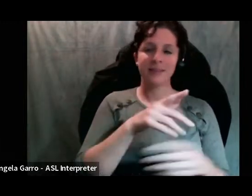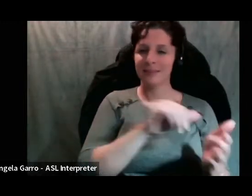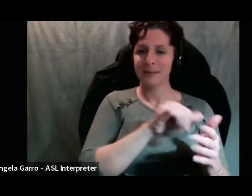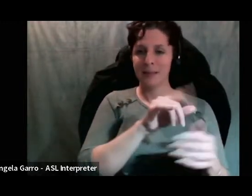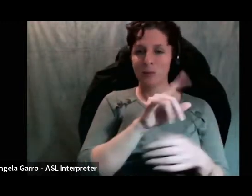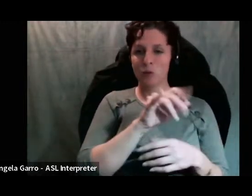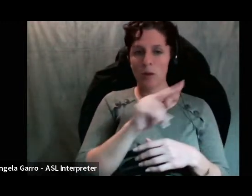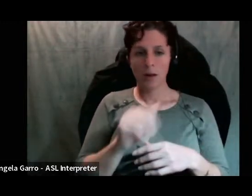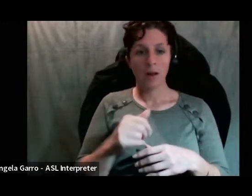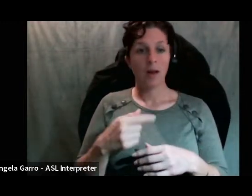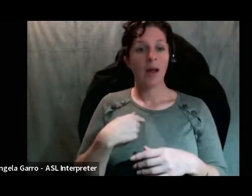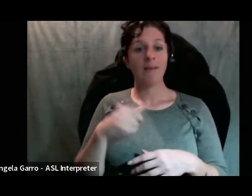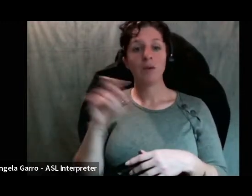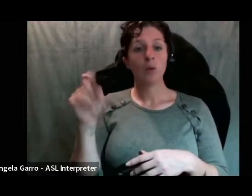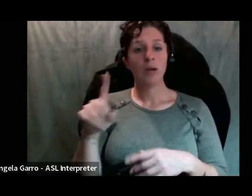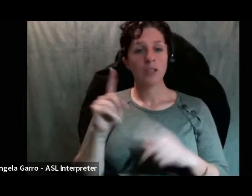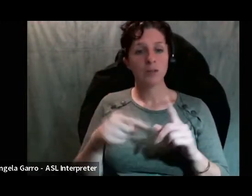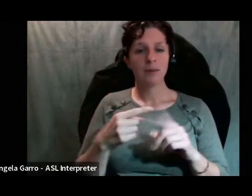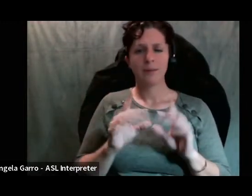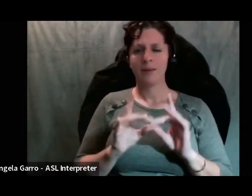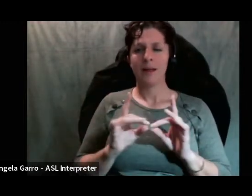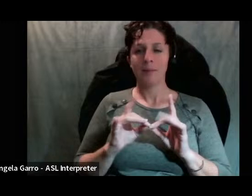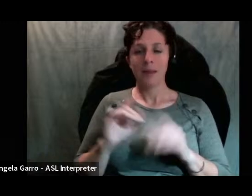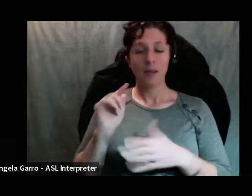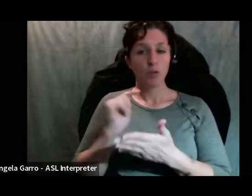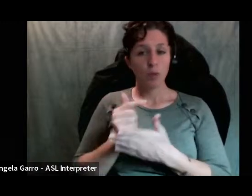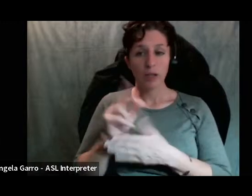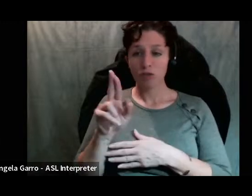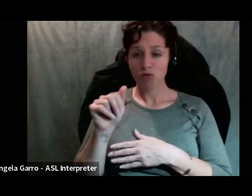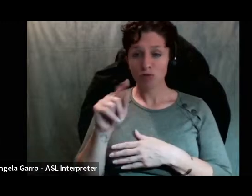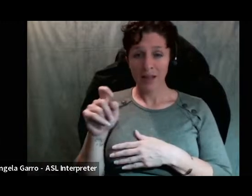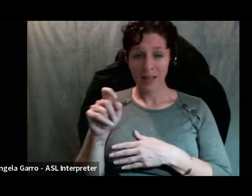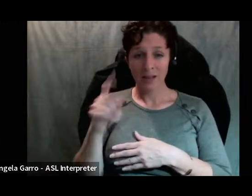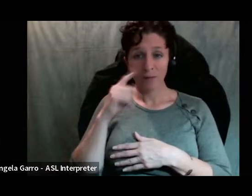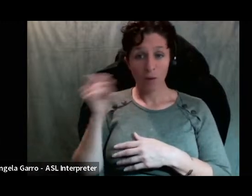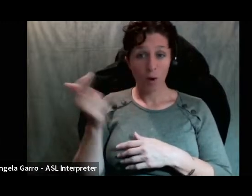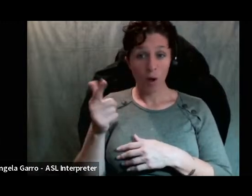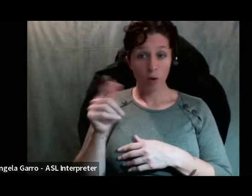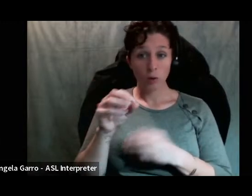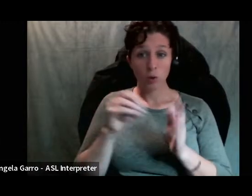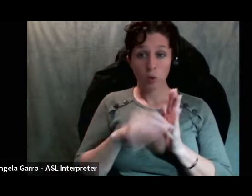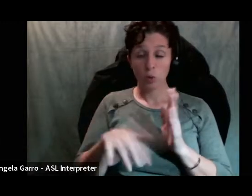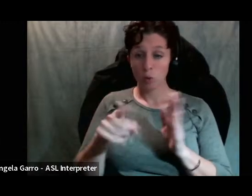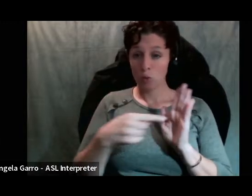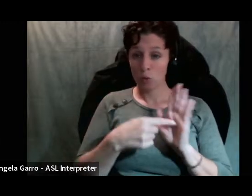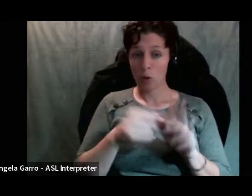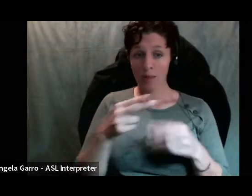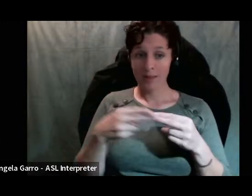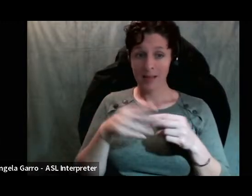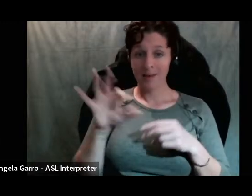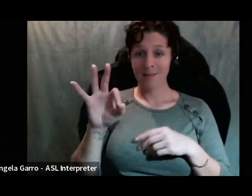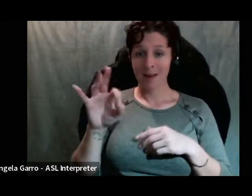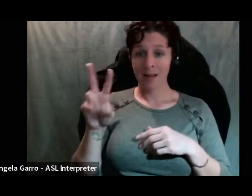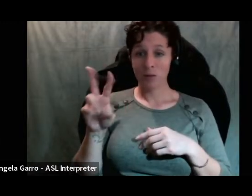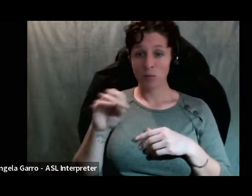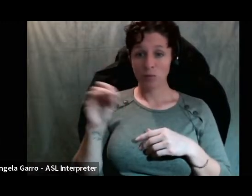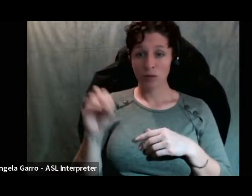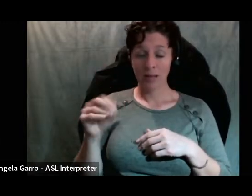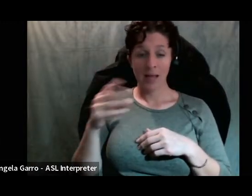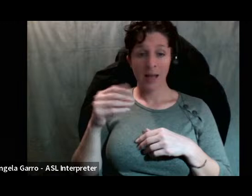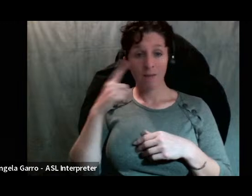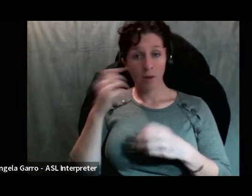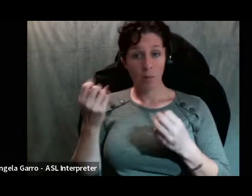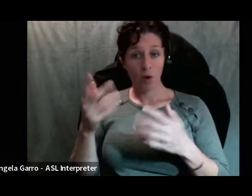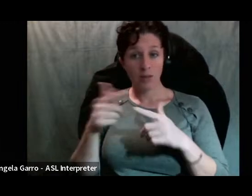have a question about, I guess it's a comment, the graduation rate for all students, as you show on the slide, 92%. And for